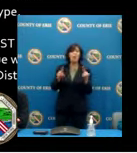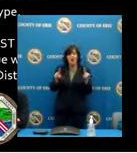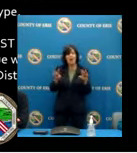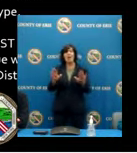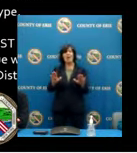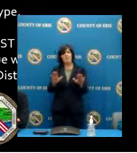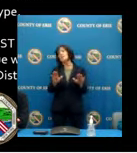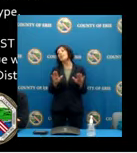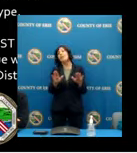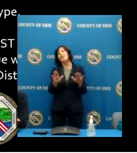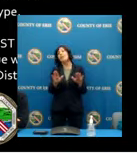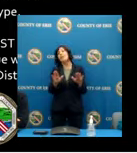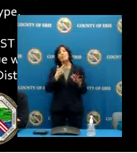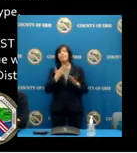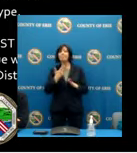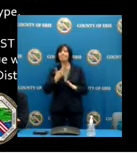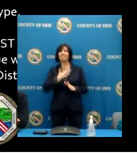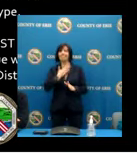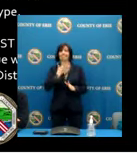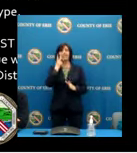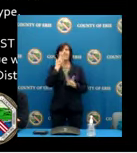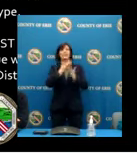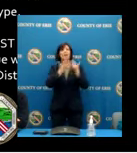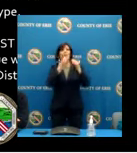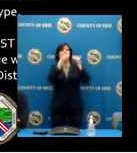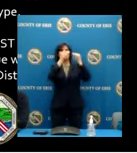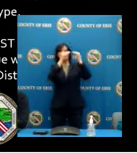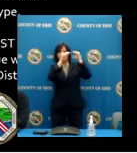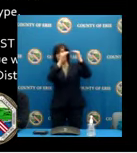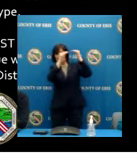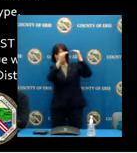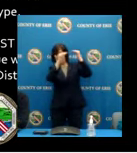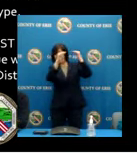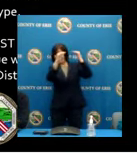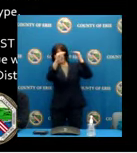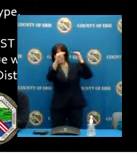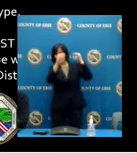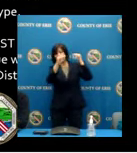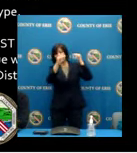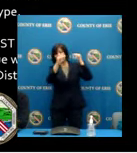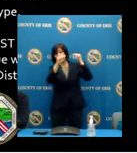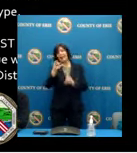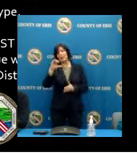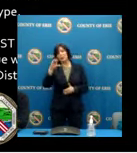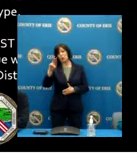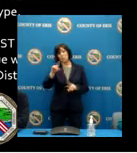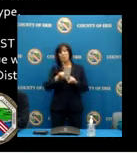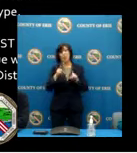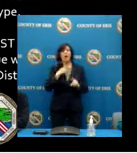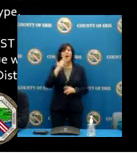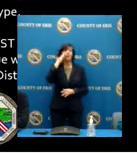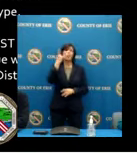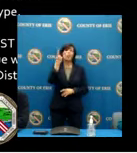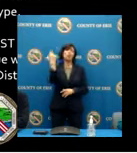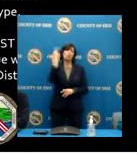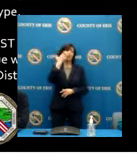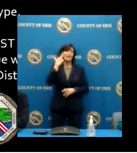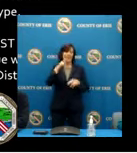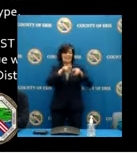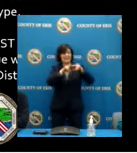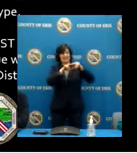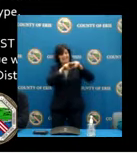are pleased to see some flattening with regards to ICU and ICU airway assist. Though I do know that one of the reasons we had a drop in